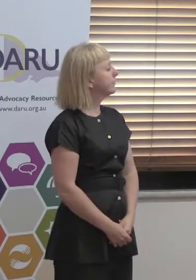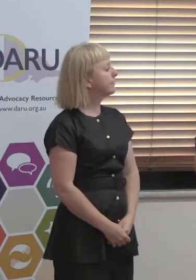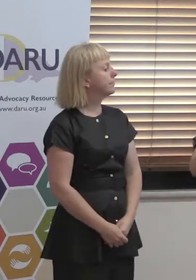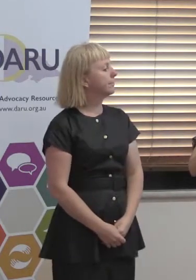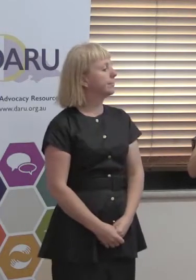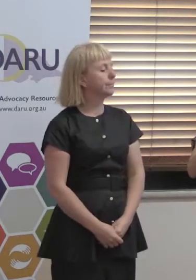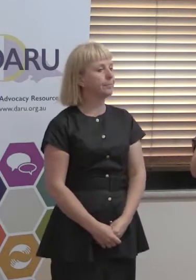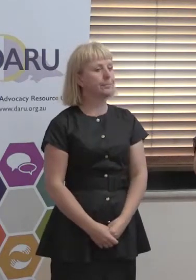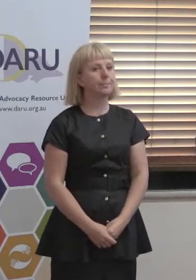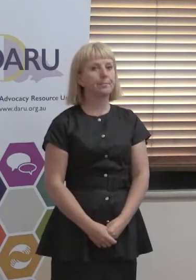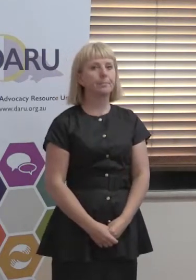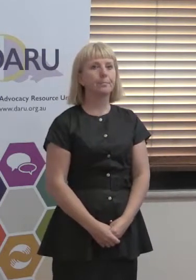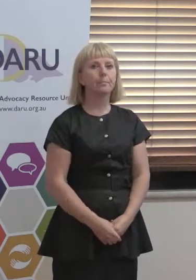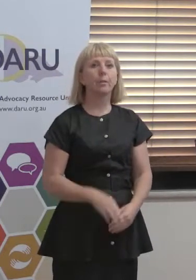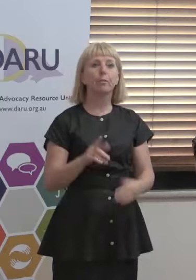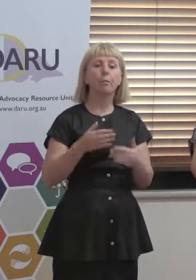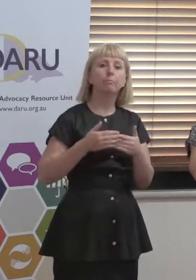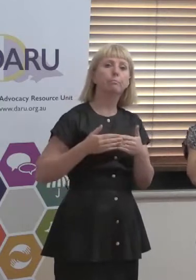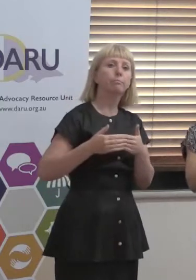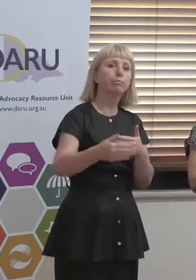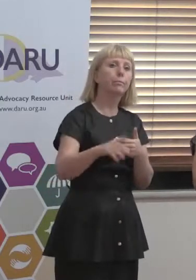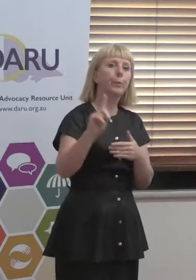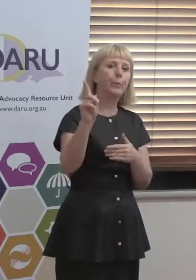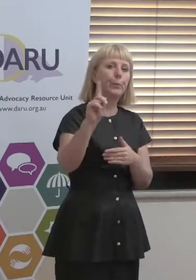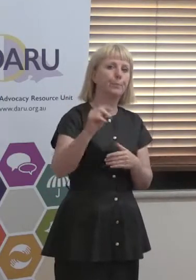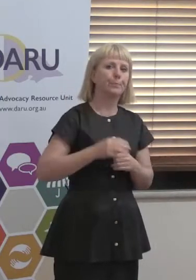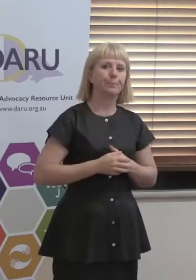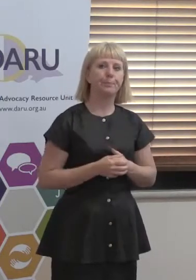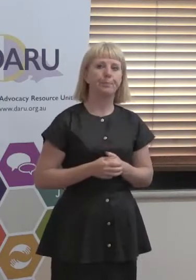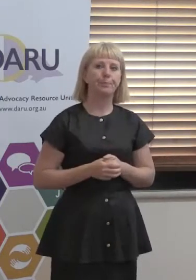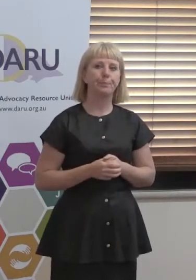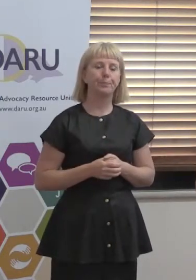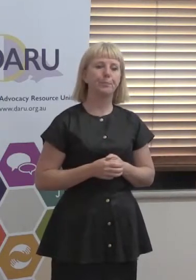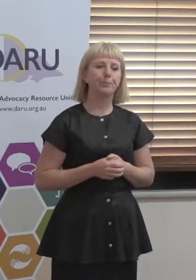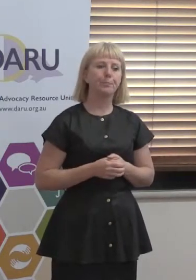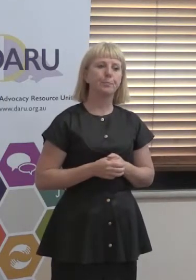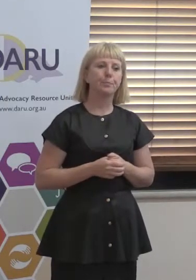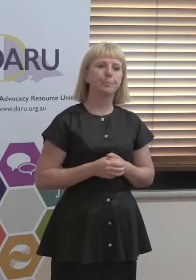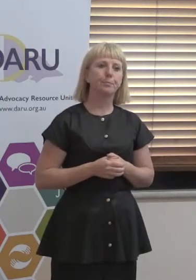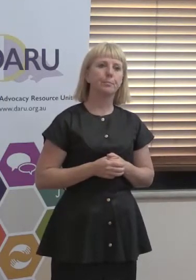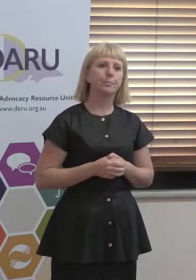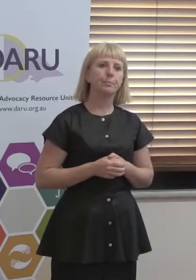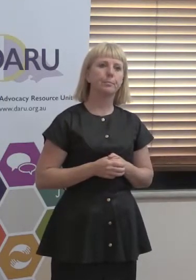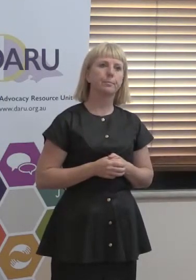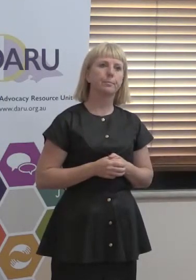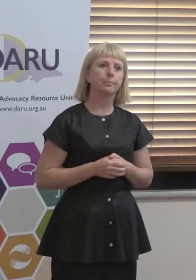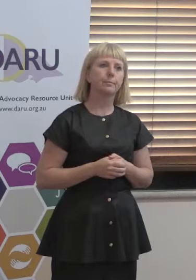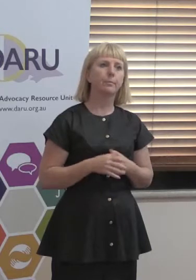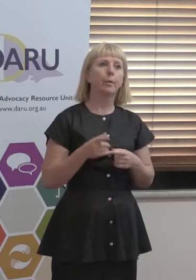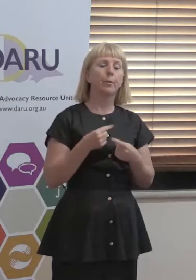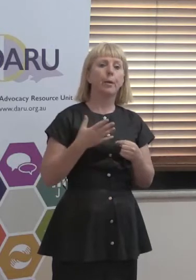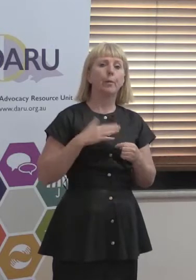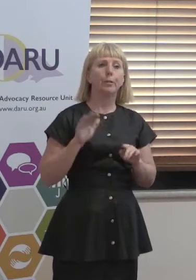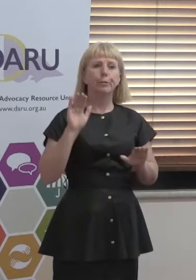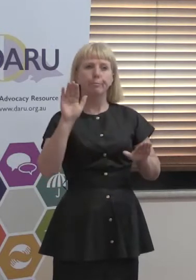And then, yeah, in terms of where to now, just as I was saying, we are wanting to really raise awareness